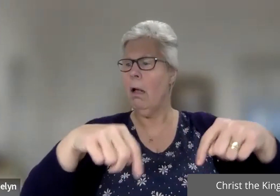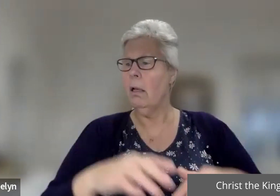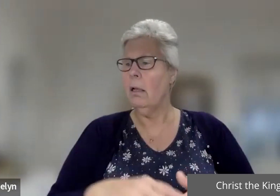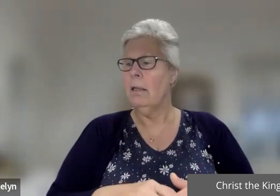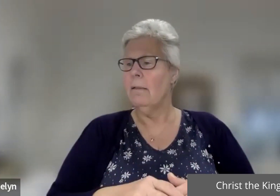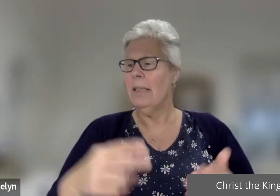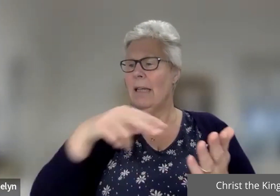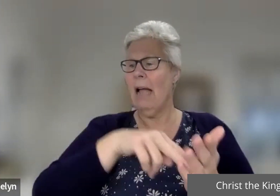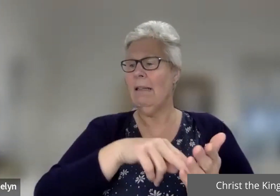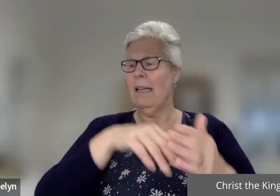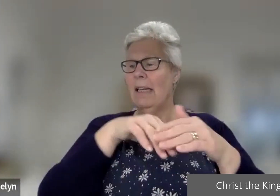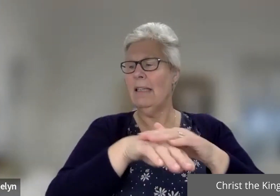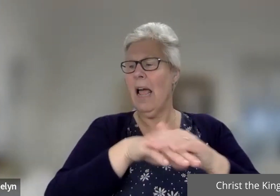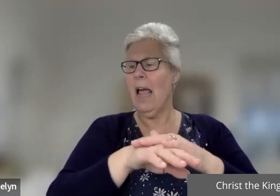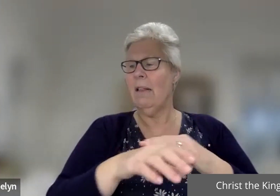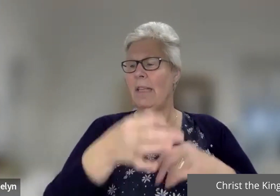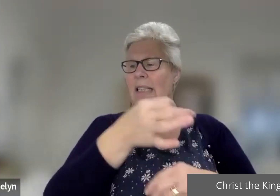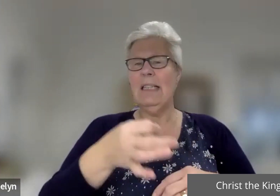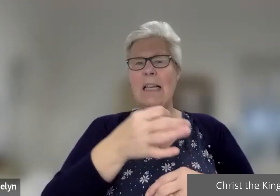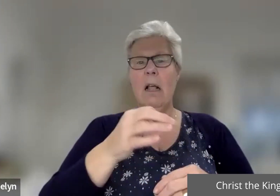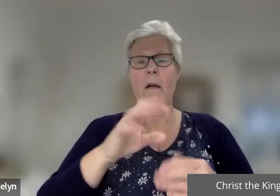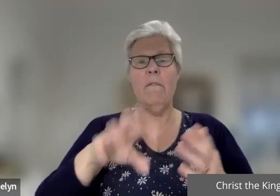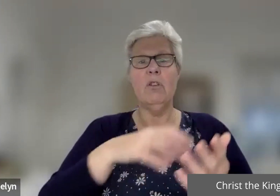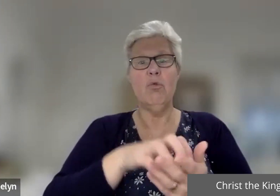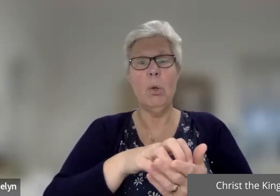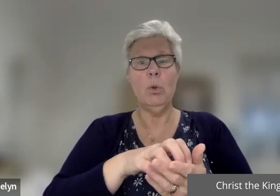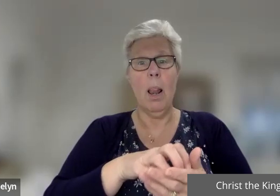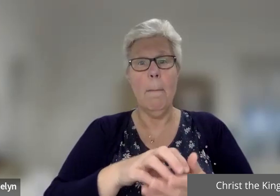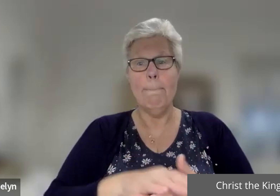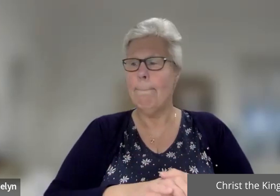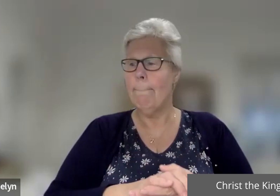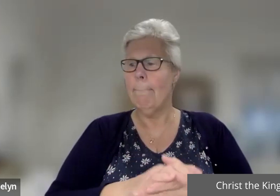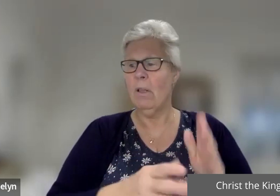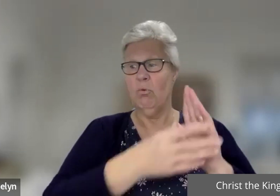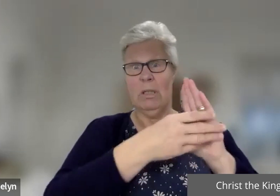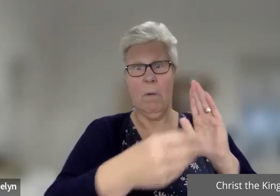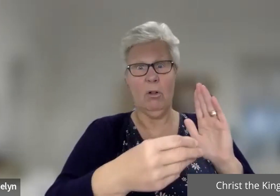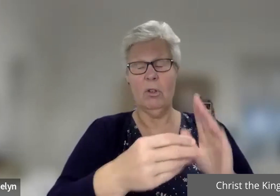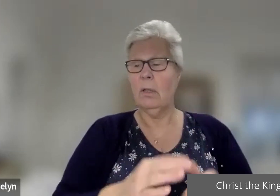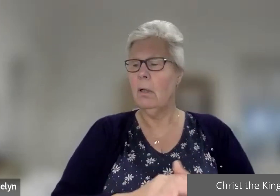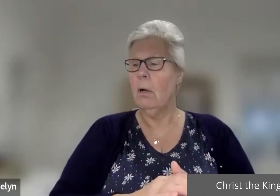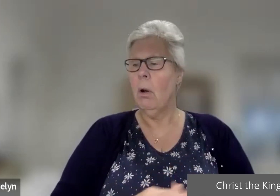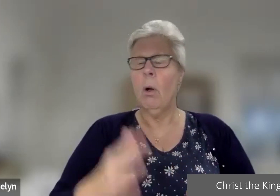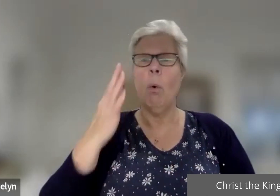here, standing inside the city of Jerusalem.